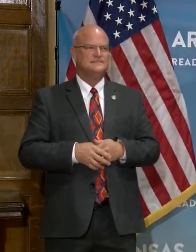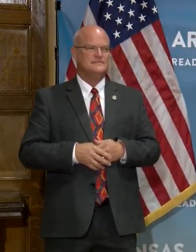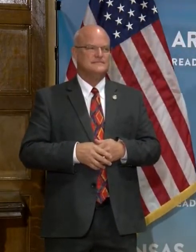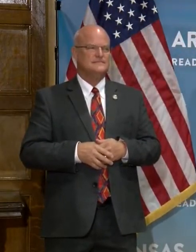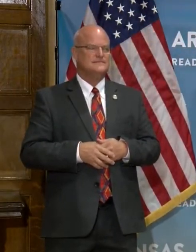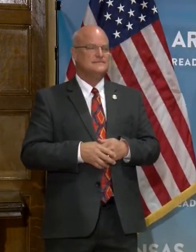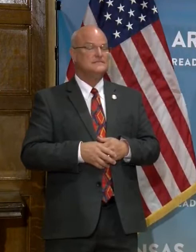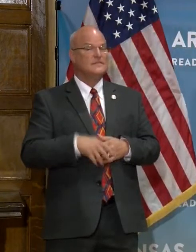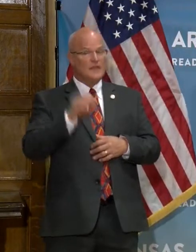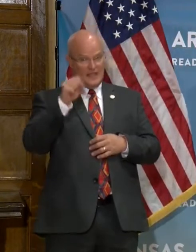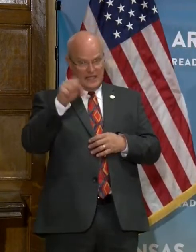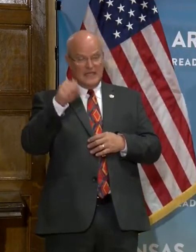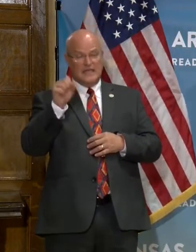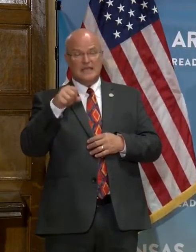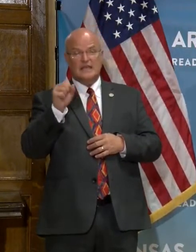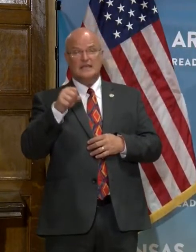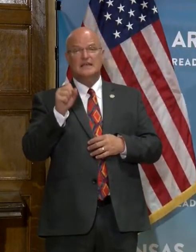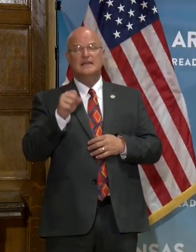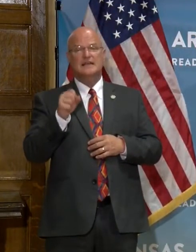Yes,